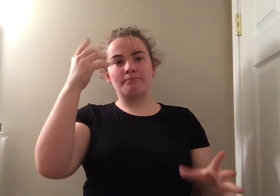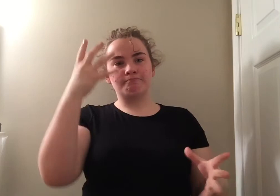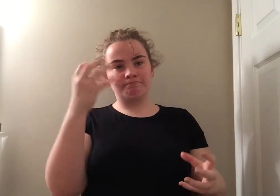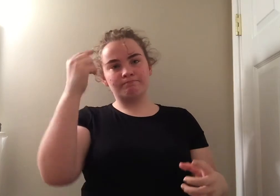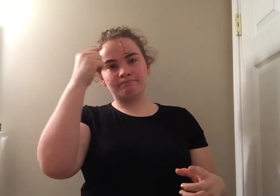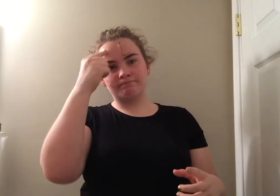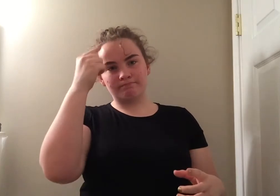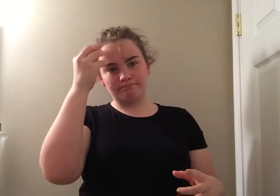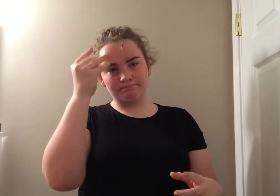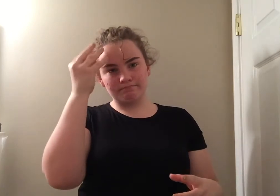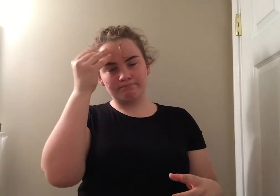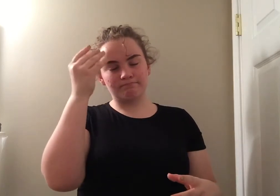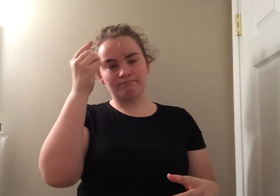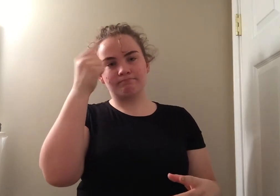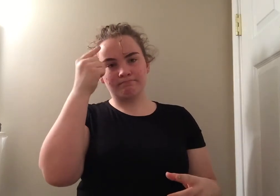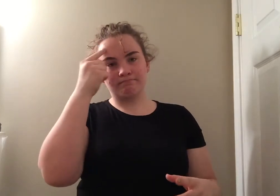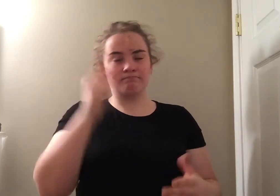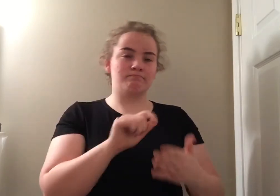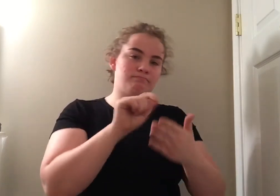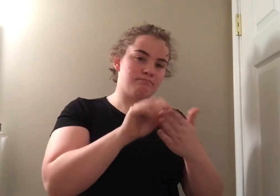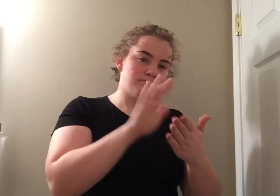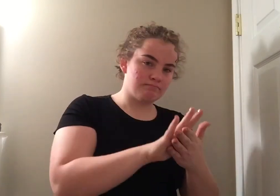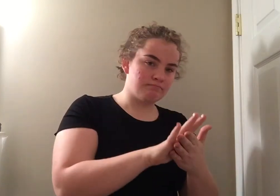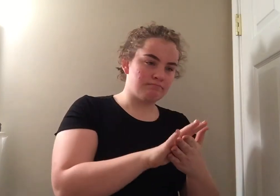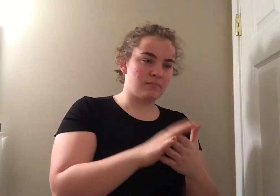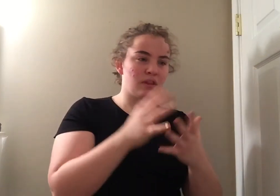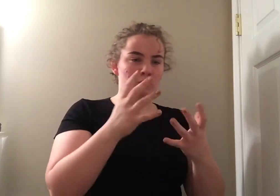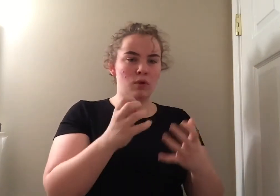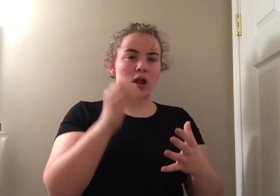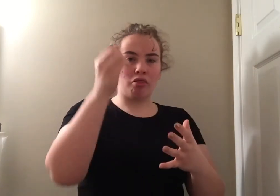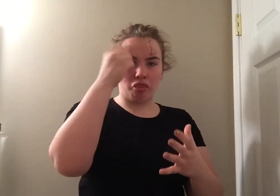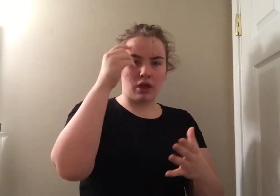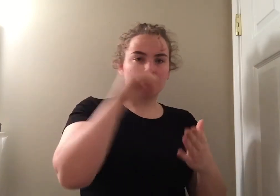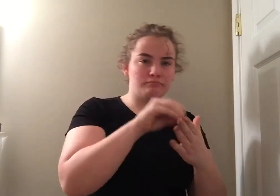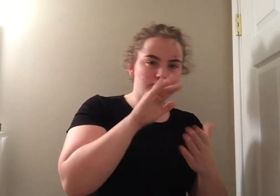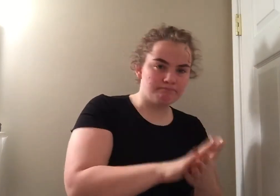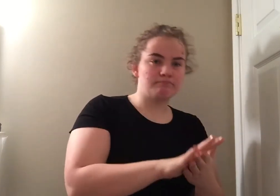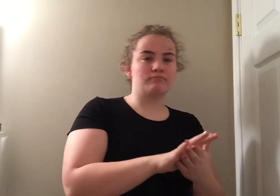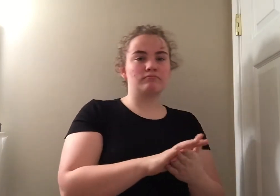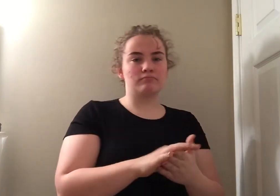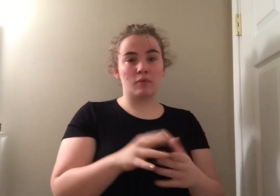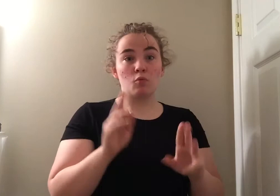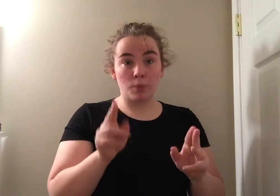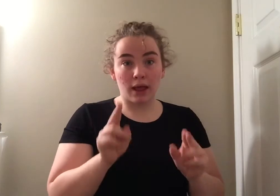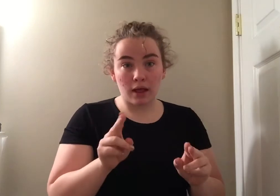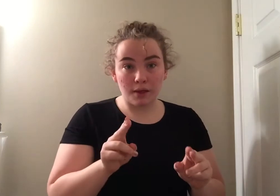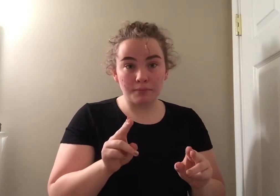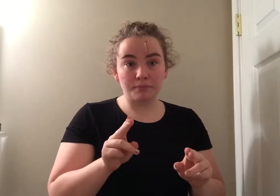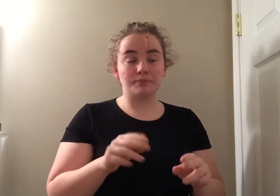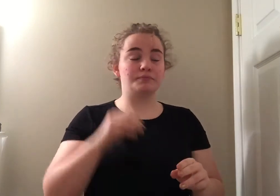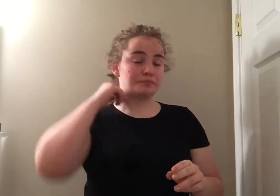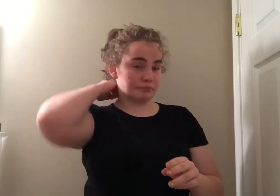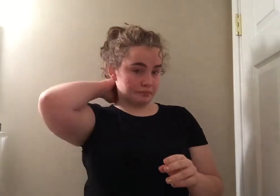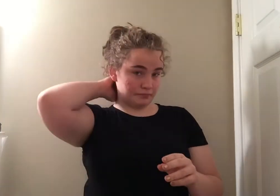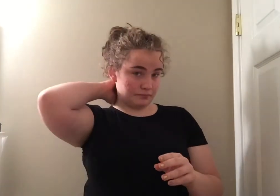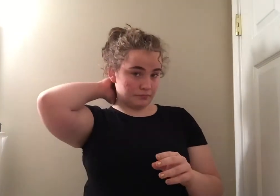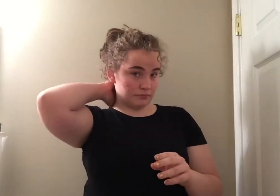we'll write these out, but we just want all of our thoughts down quickly. There gave us 2 great evidence points to use.